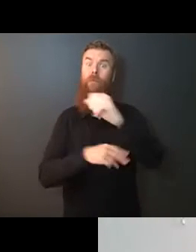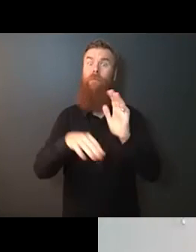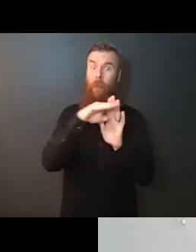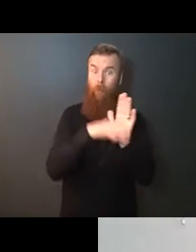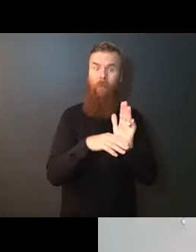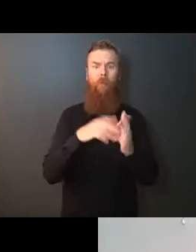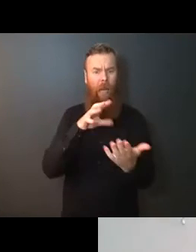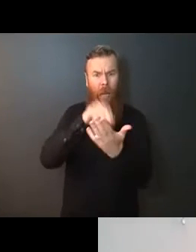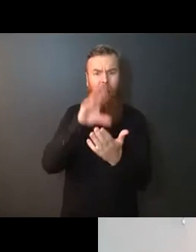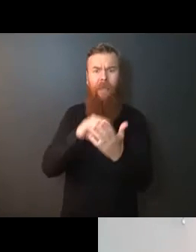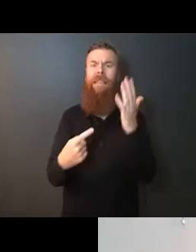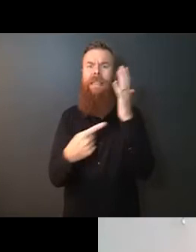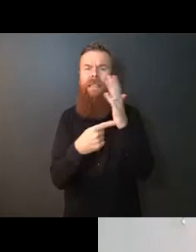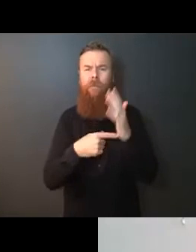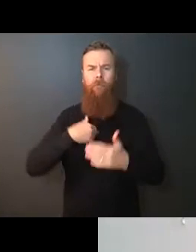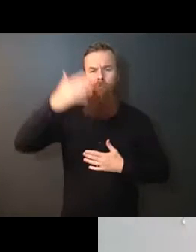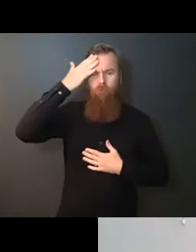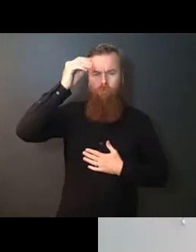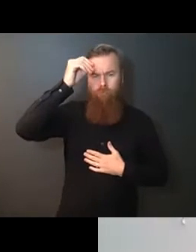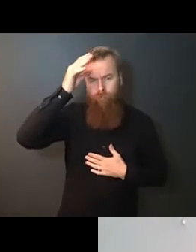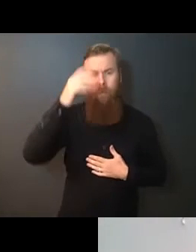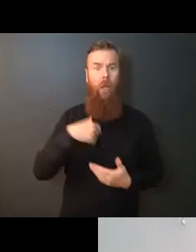also confidence as a youth